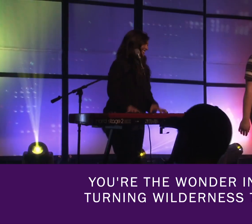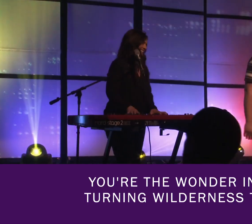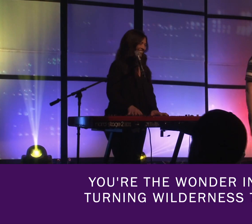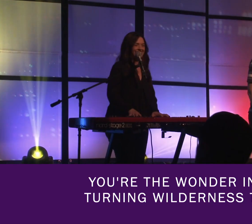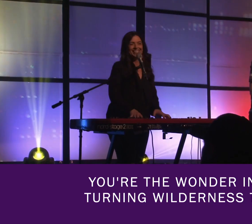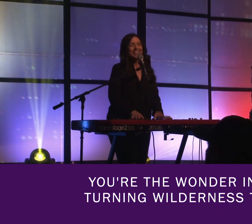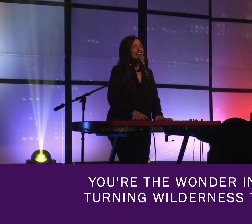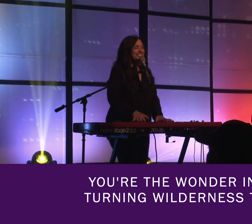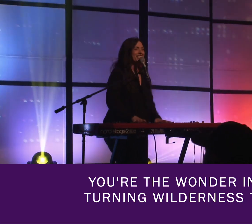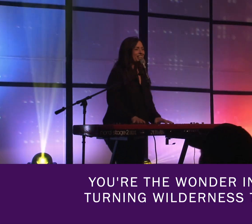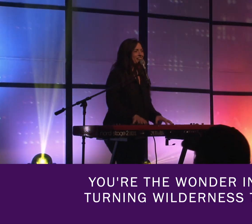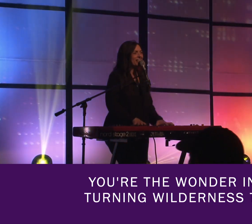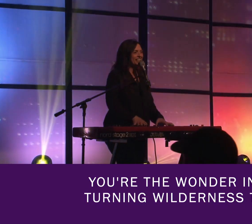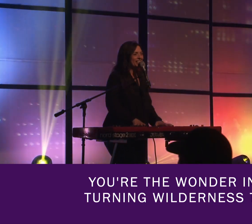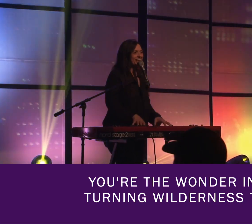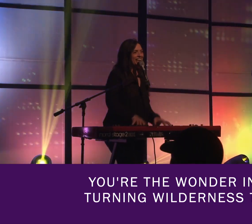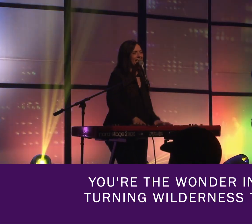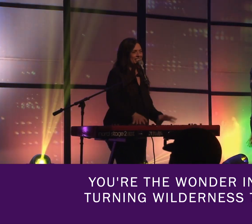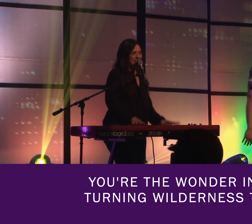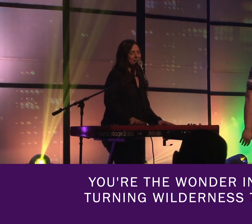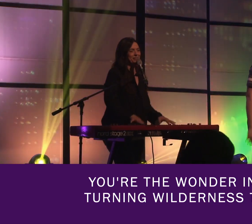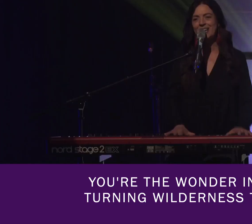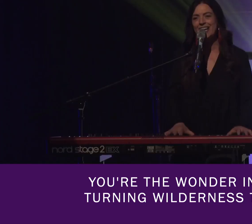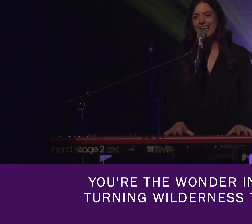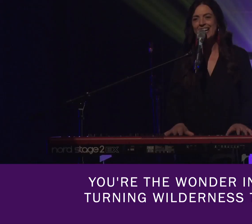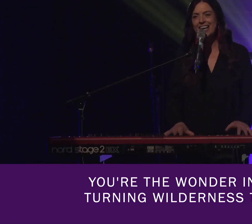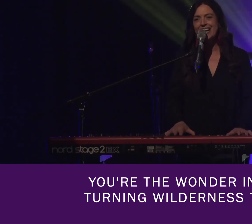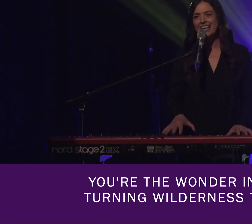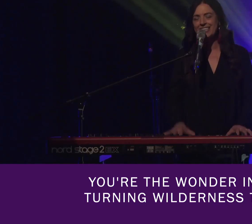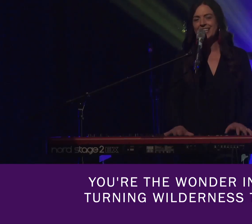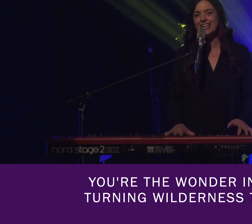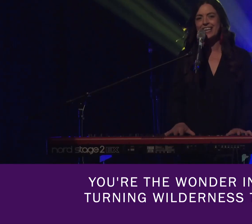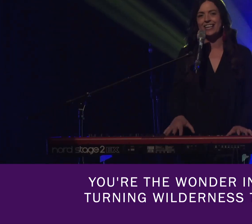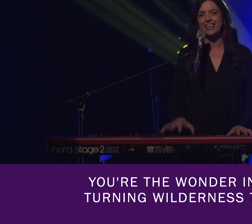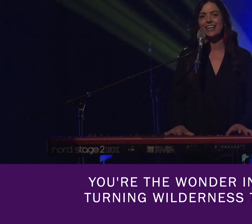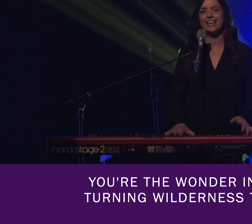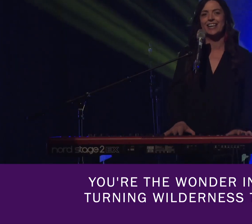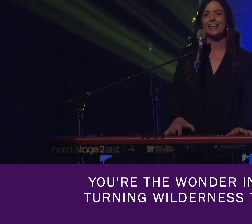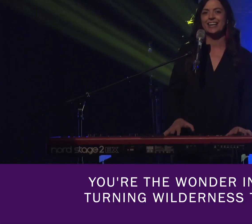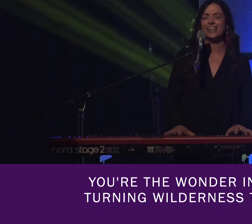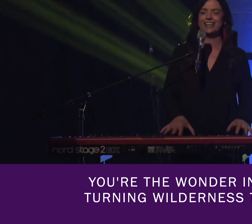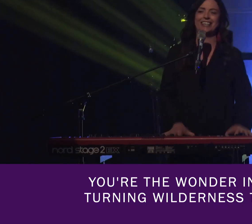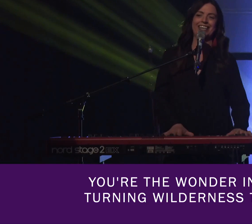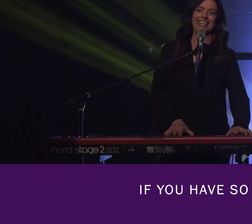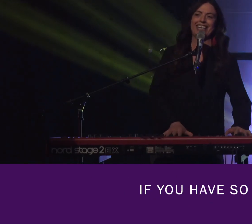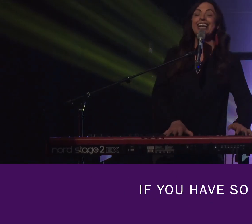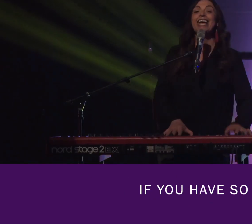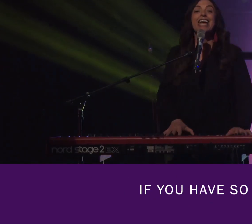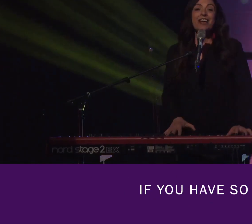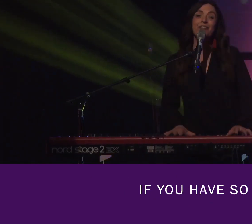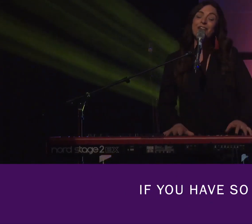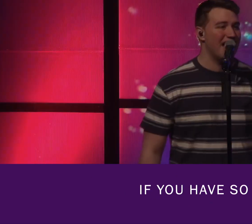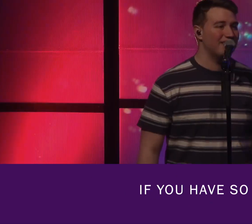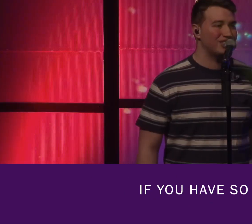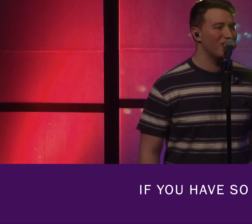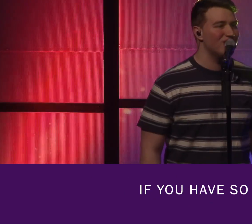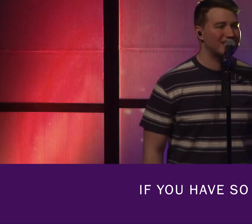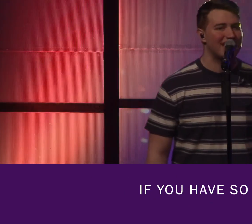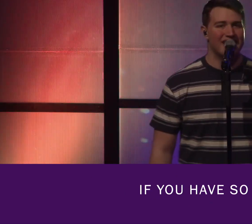world. Turning wilderness to wonder.